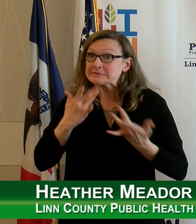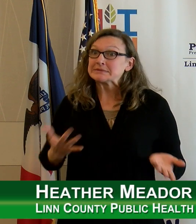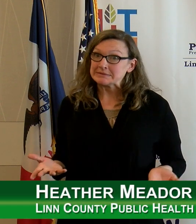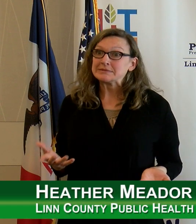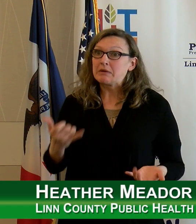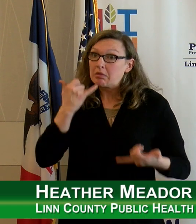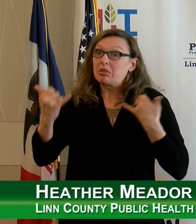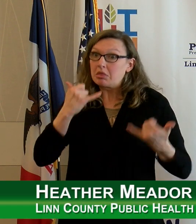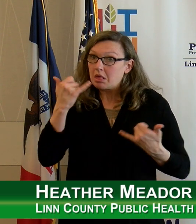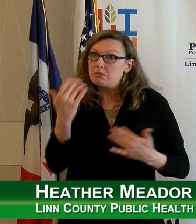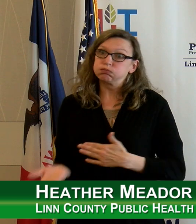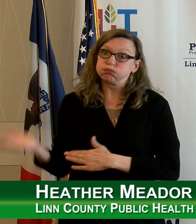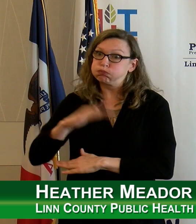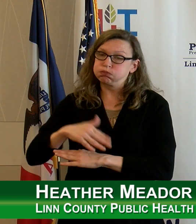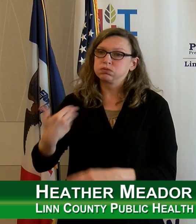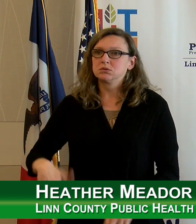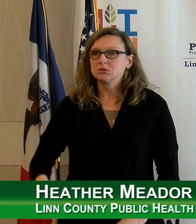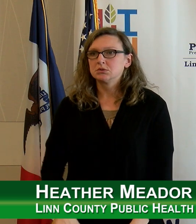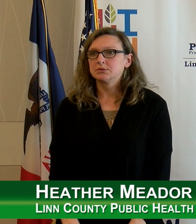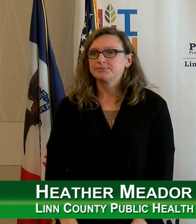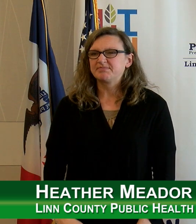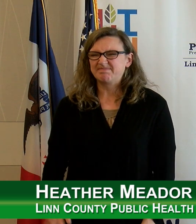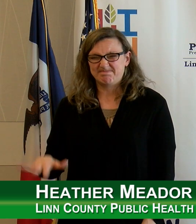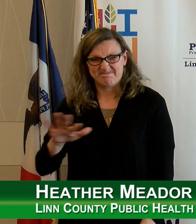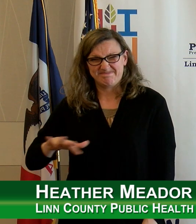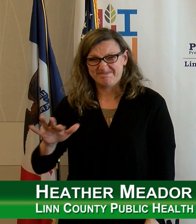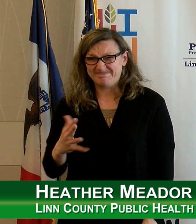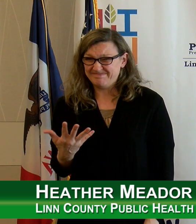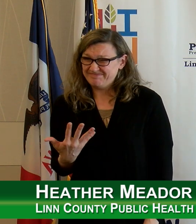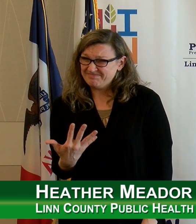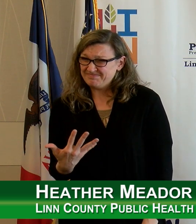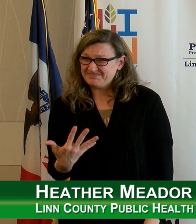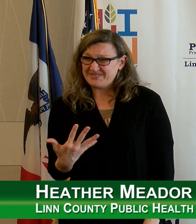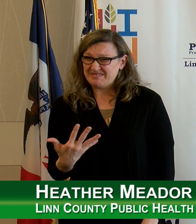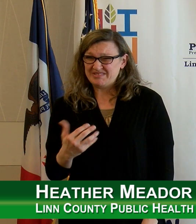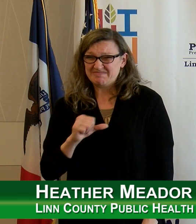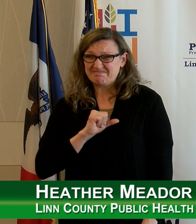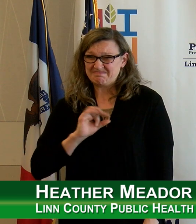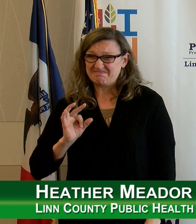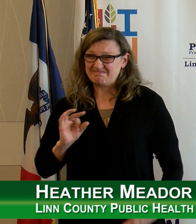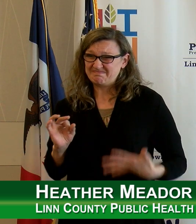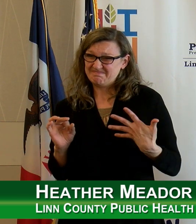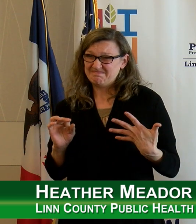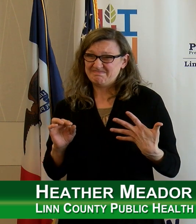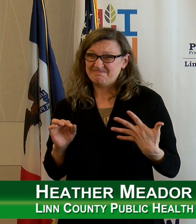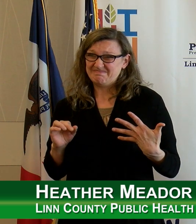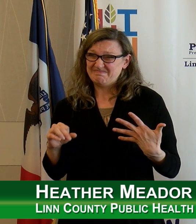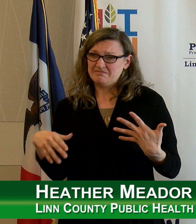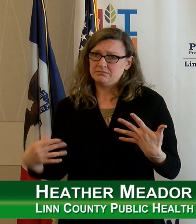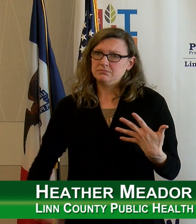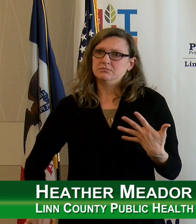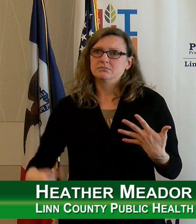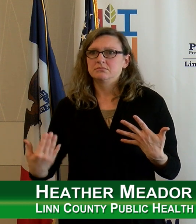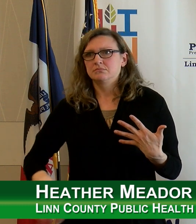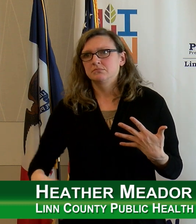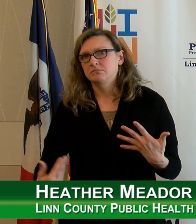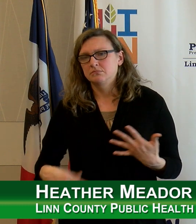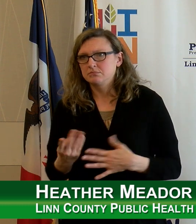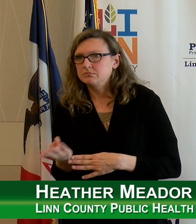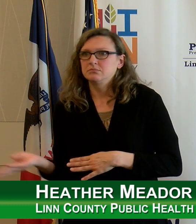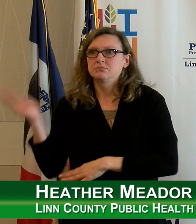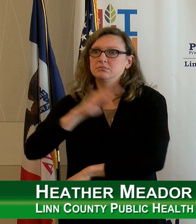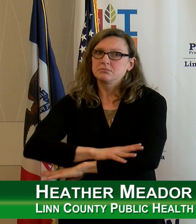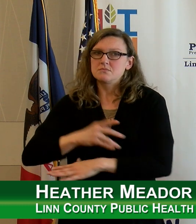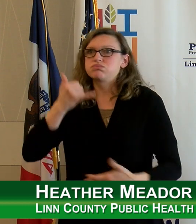top of my head, 5 different individuals that are dedicated to nothing but contact tracing. We are looking at adding more individuals